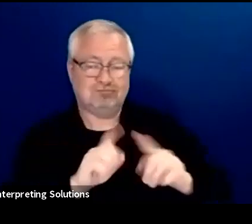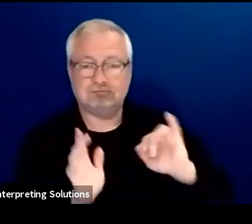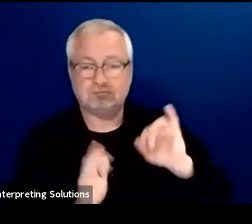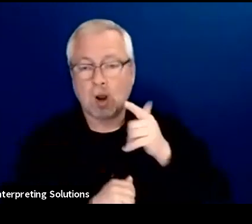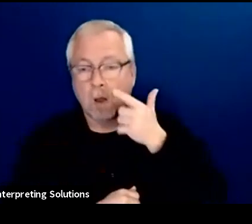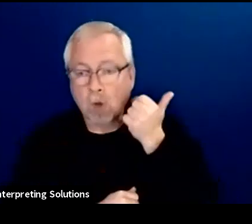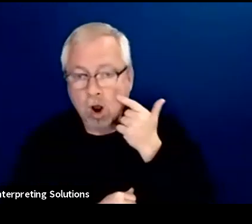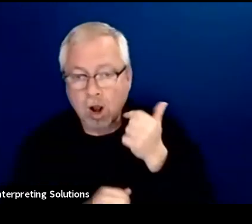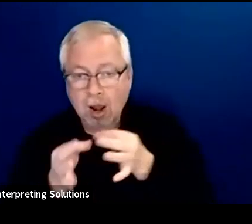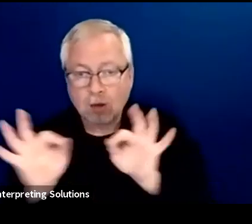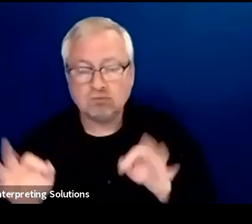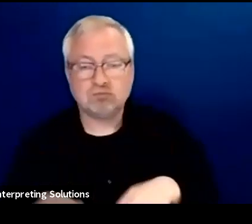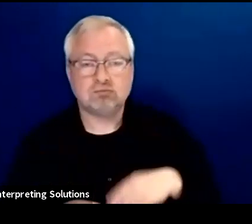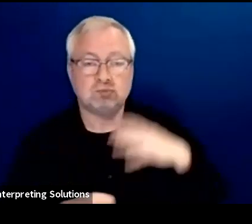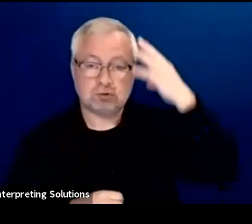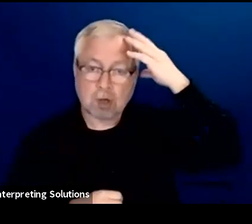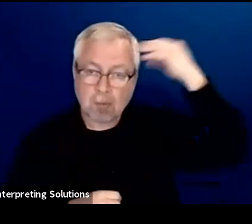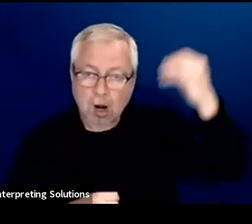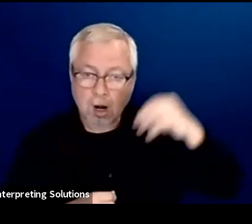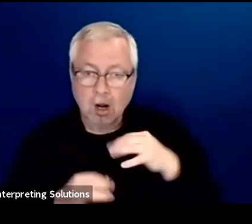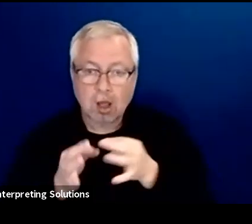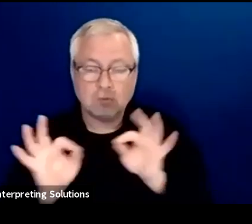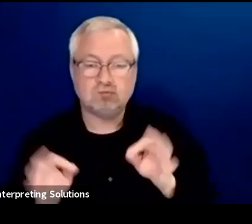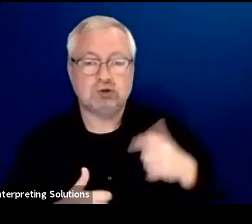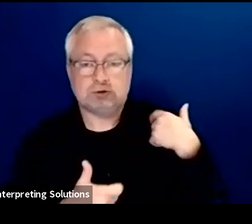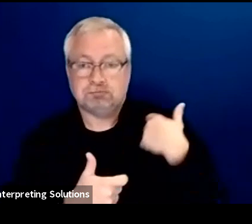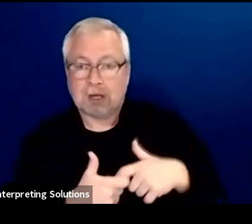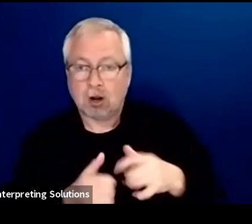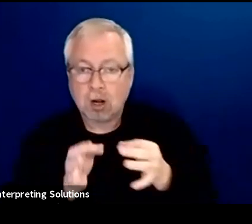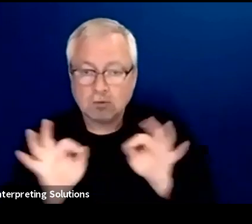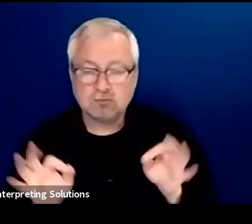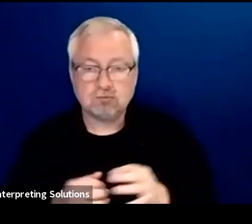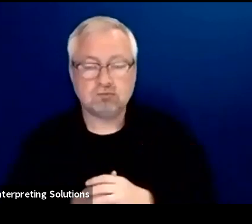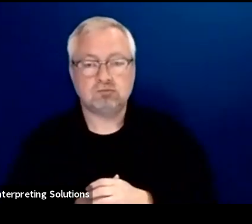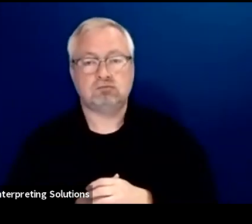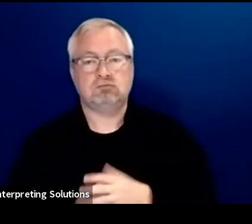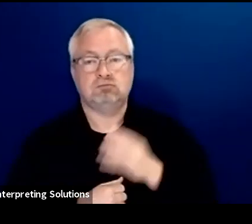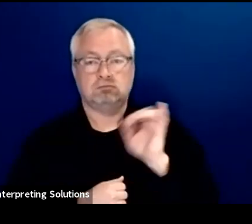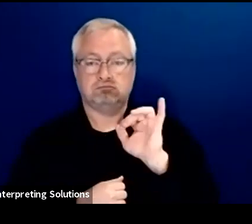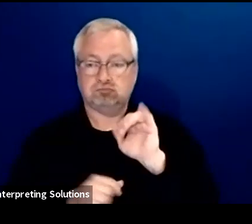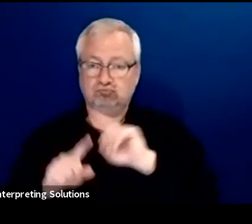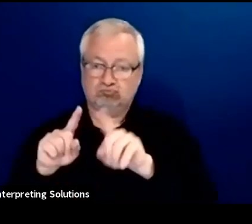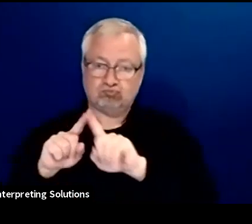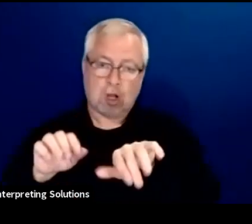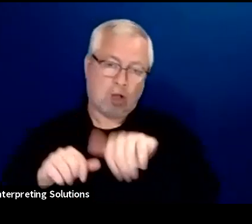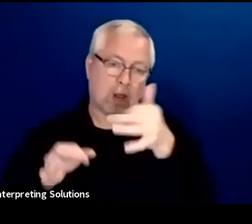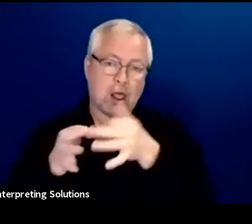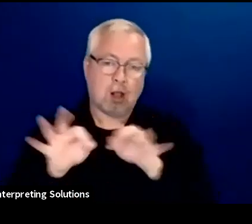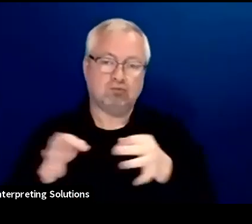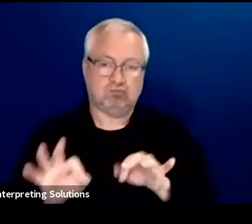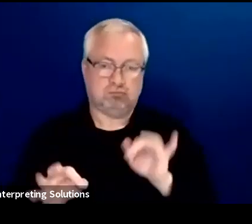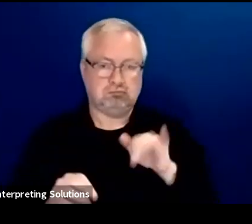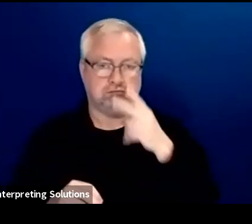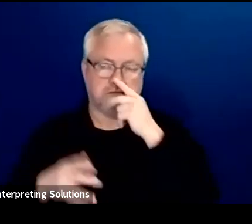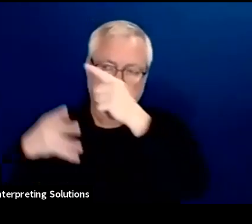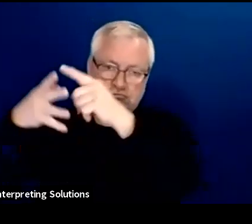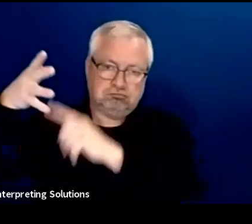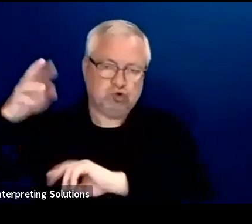other translatable resources there as well using small amendment applications. All of that is linked to on our website at